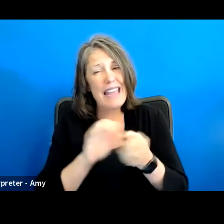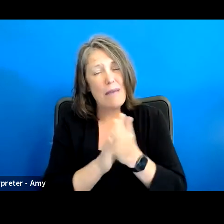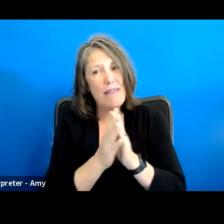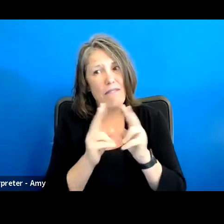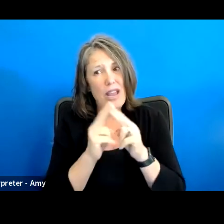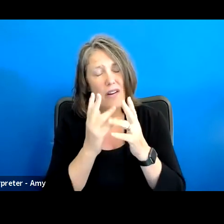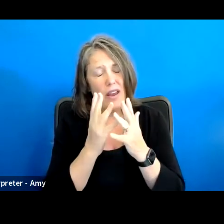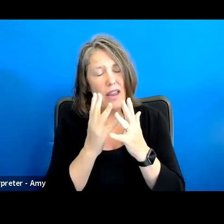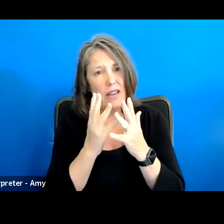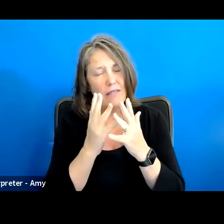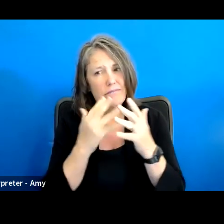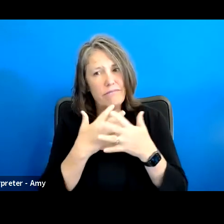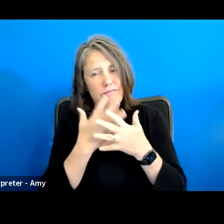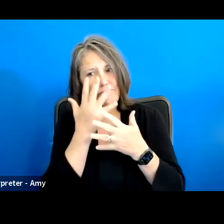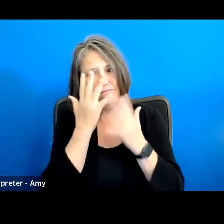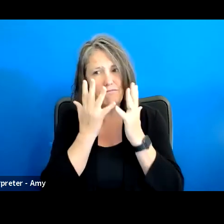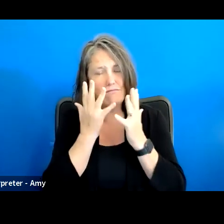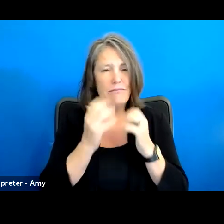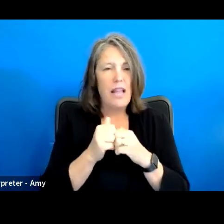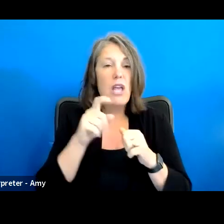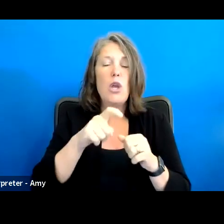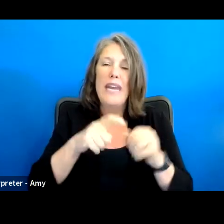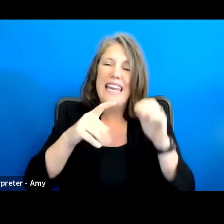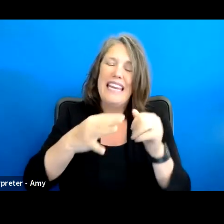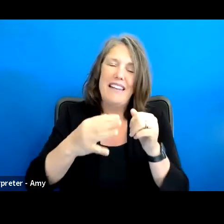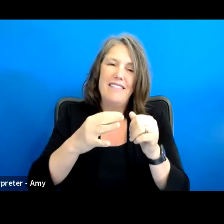I get, you need a skilled editor.